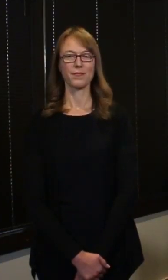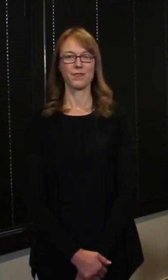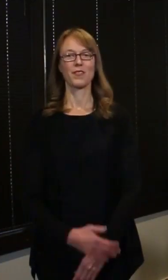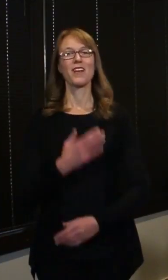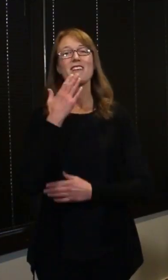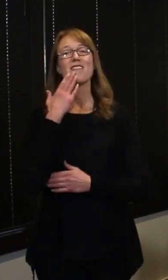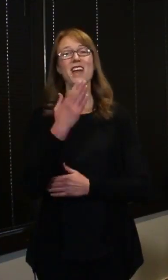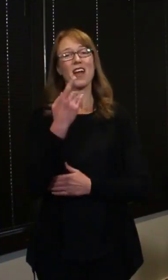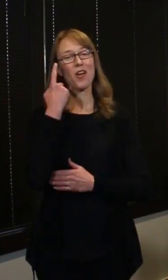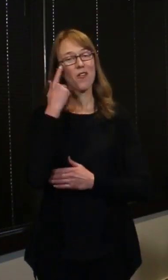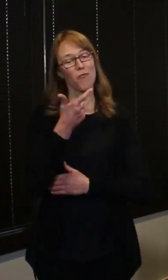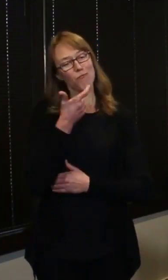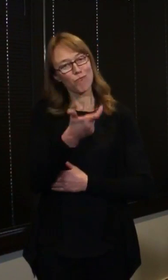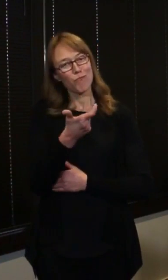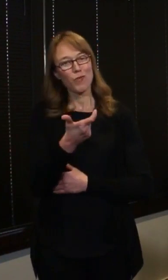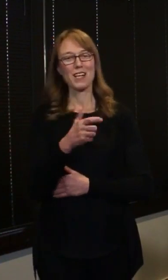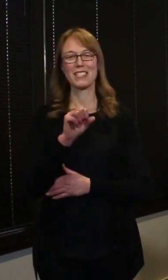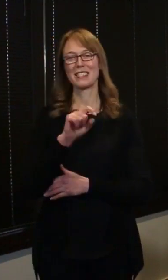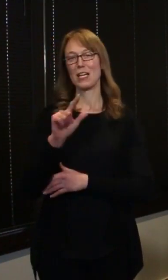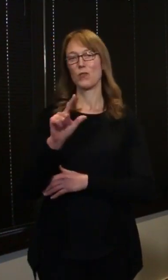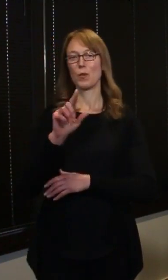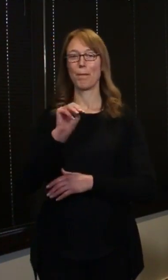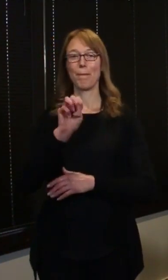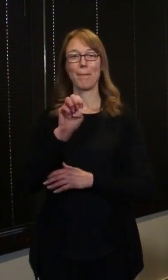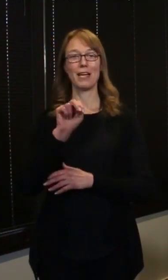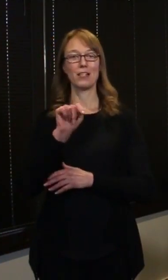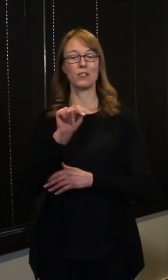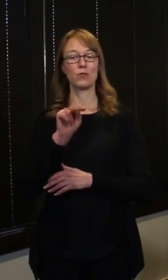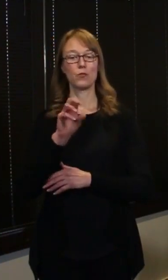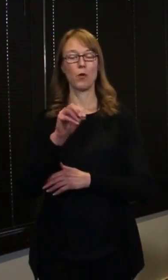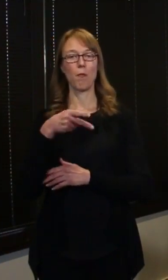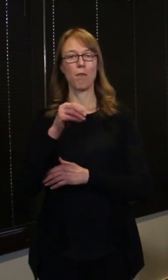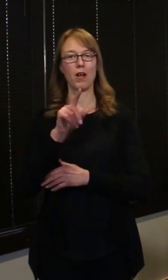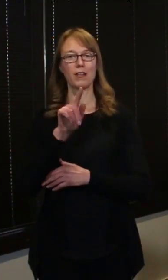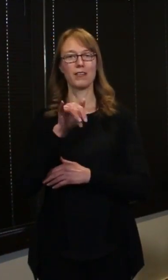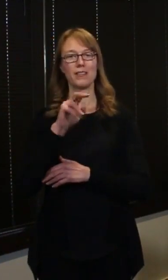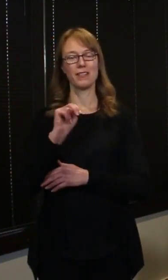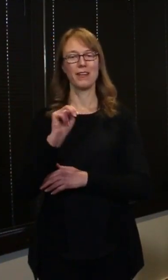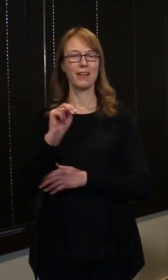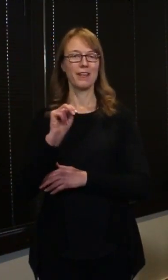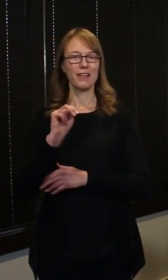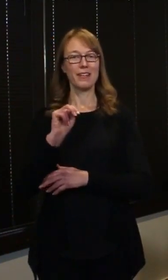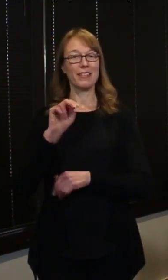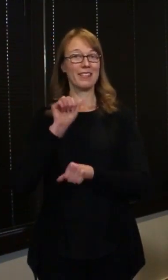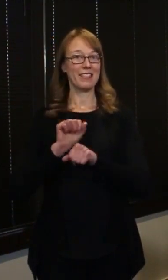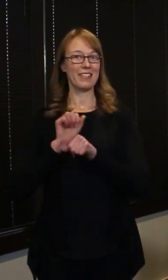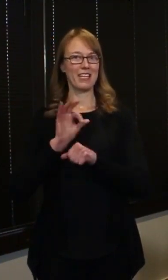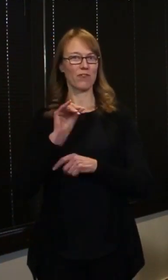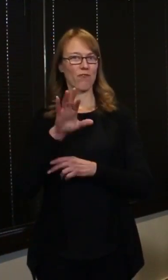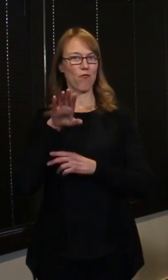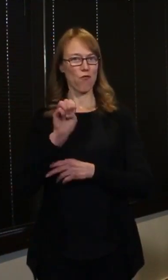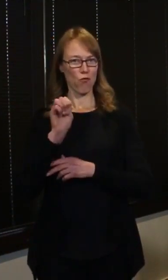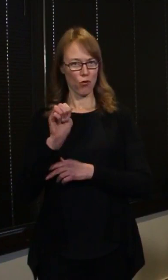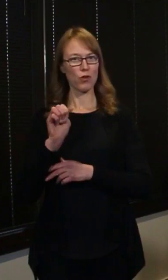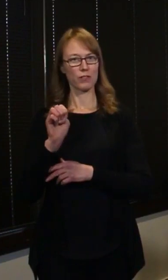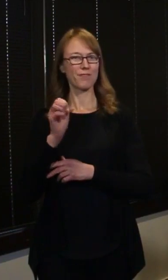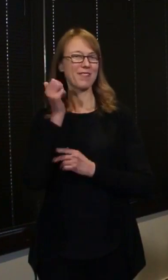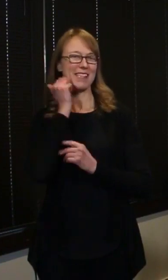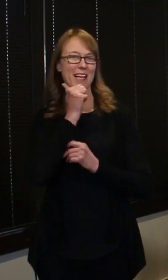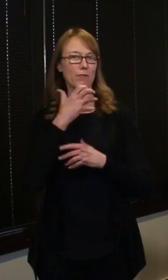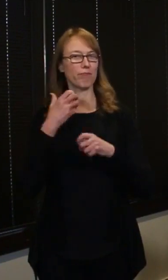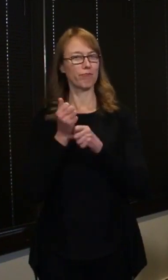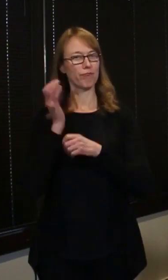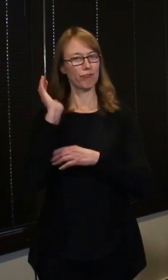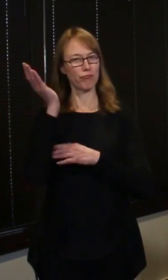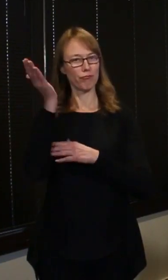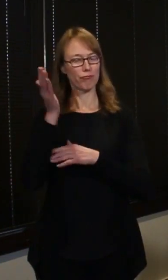Thank you for joining us for the St. Louis Metropolitan Pandemic Task Force Daily Briefing with Dr. Alex Garza. The briefing will begin momentarily.